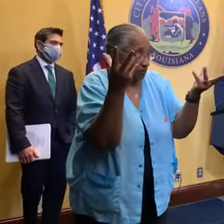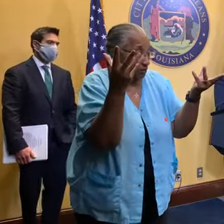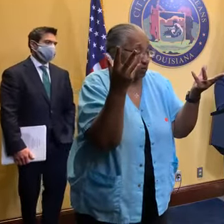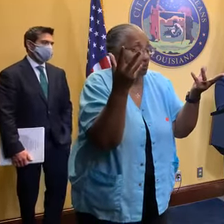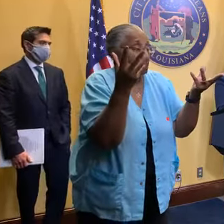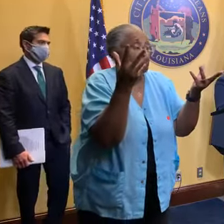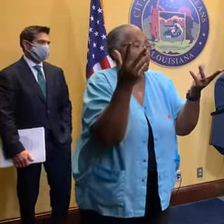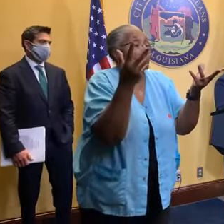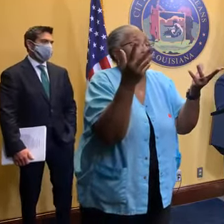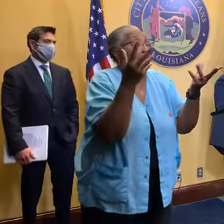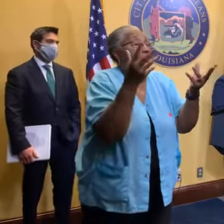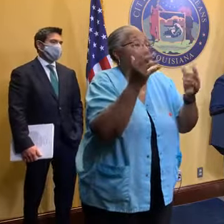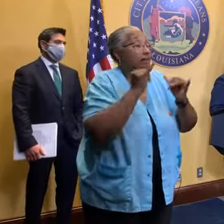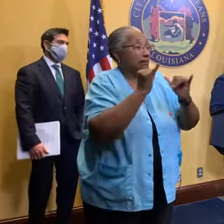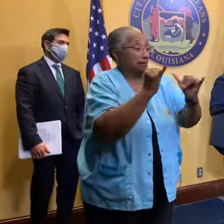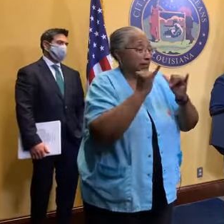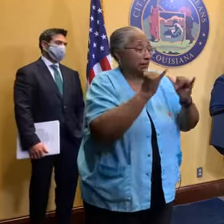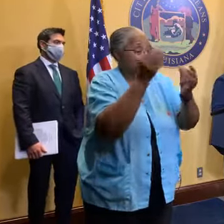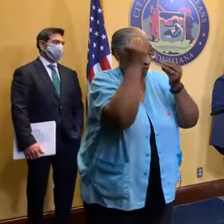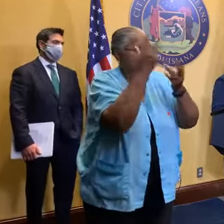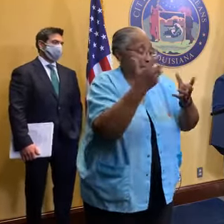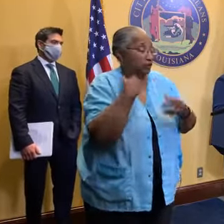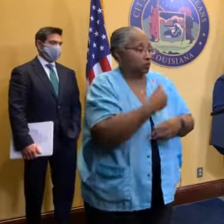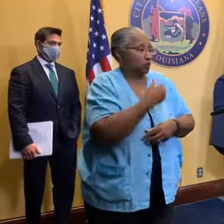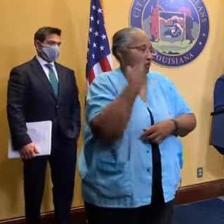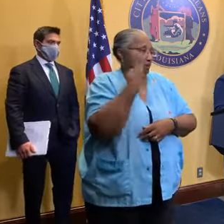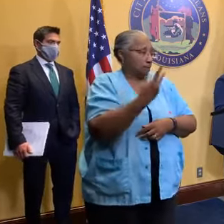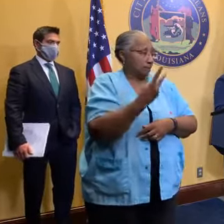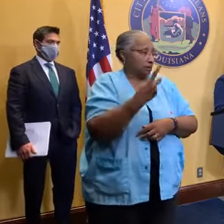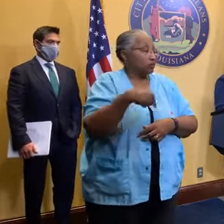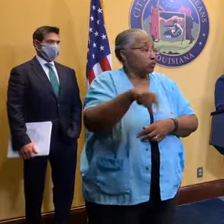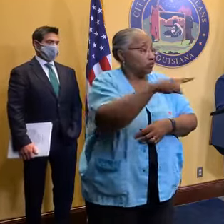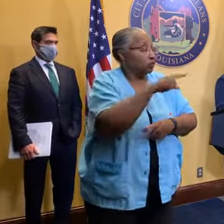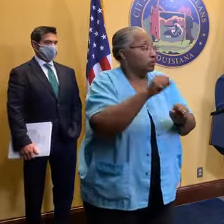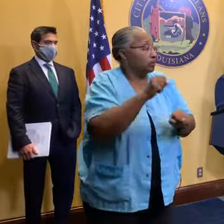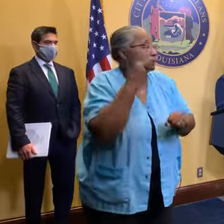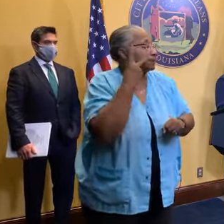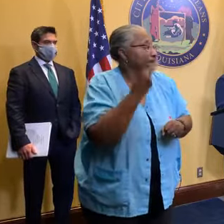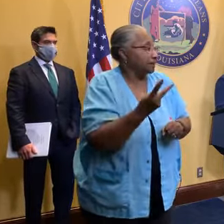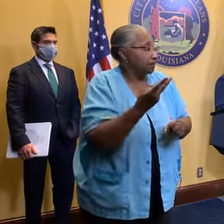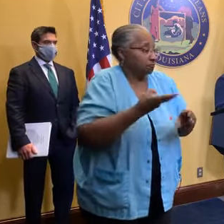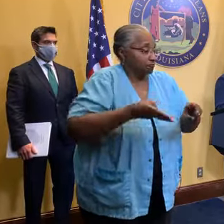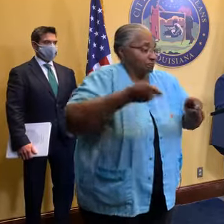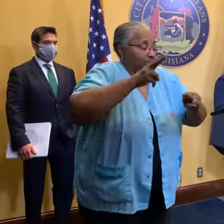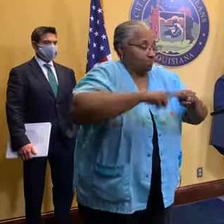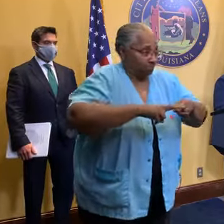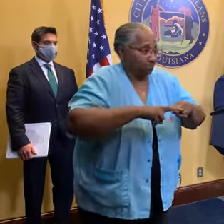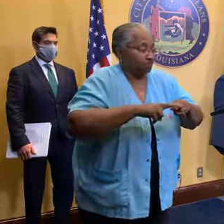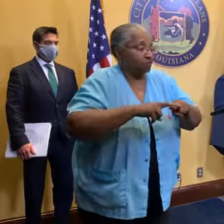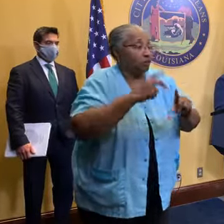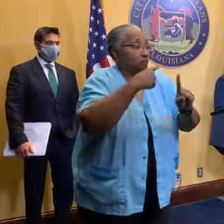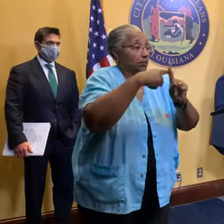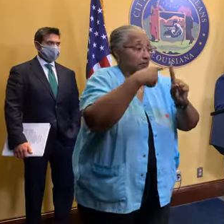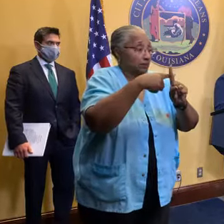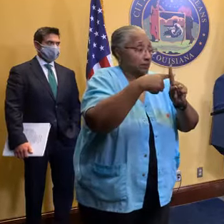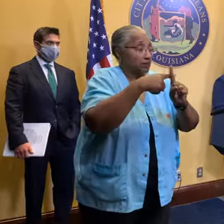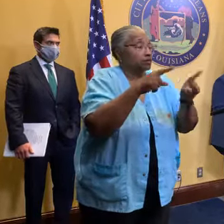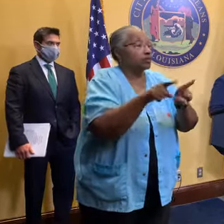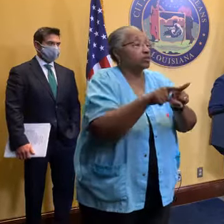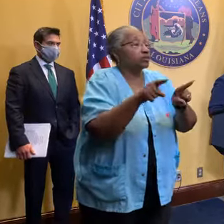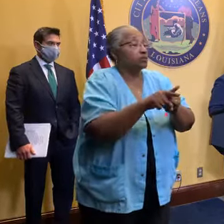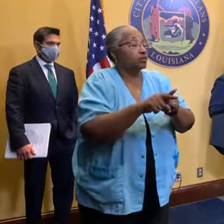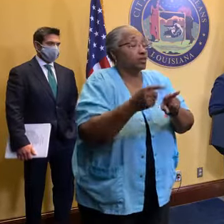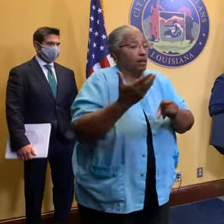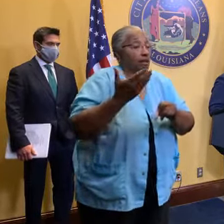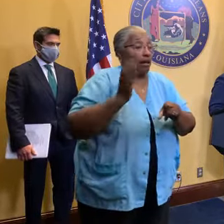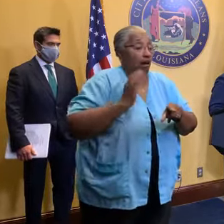view of what we're looking at, the data, and where you can see the increase, and then also where we've been and where we